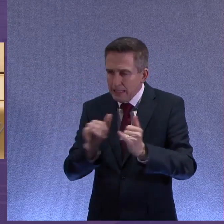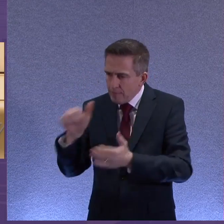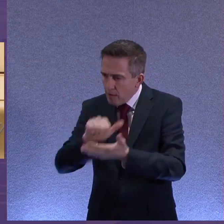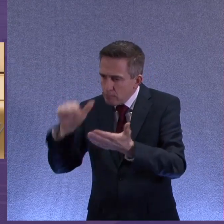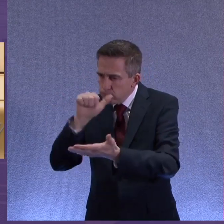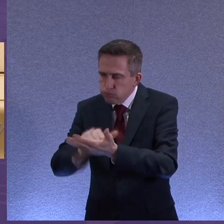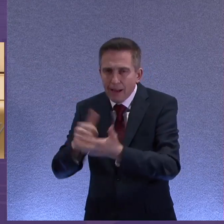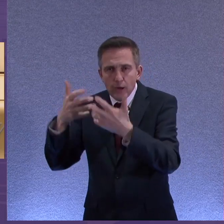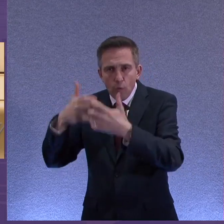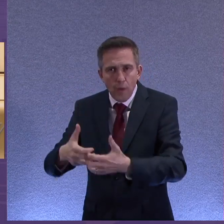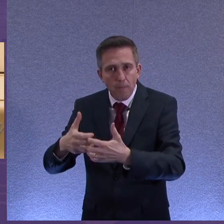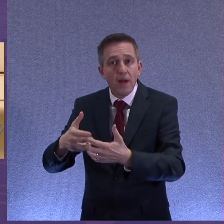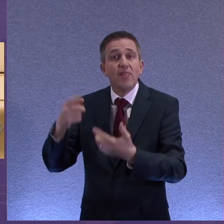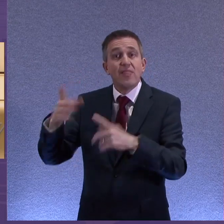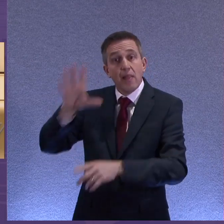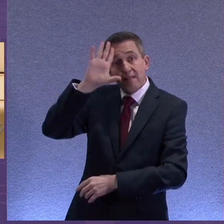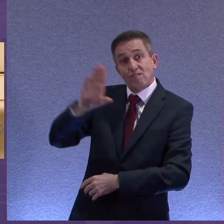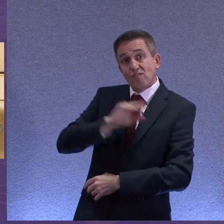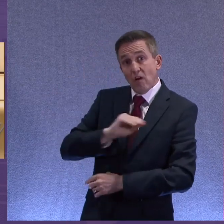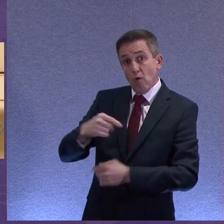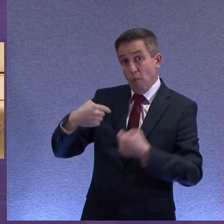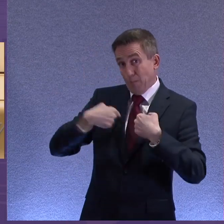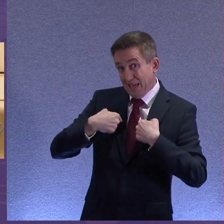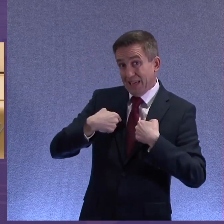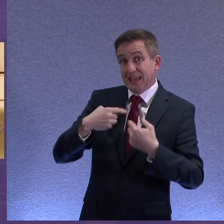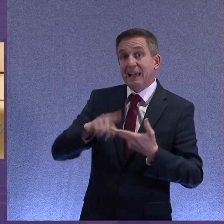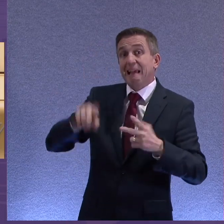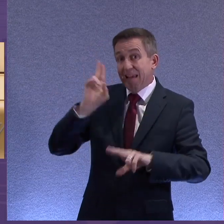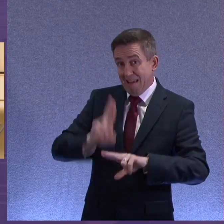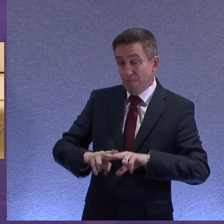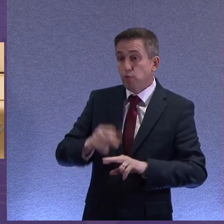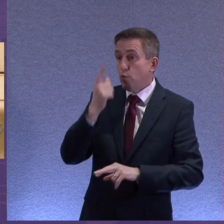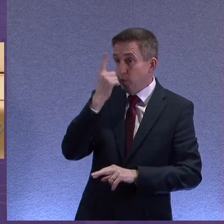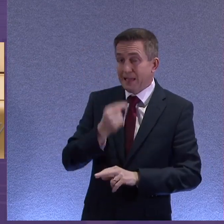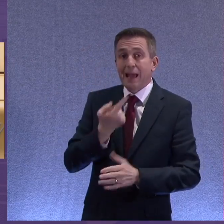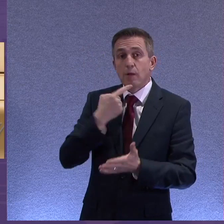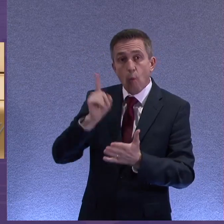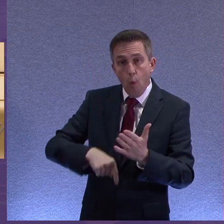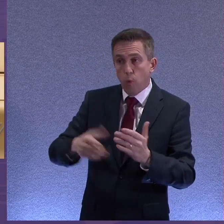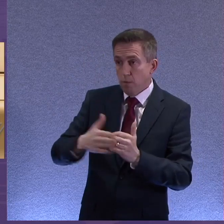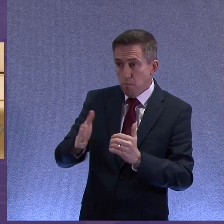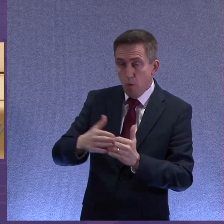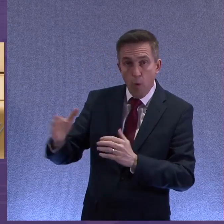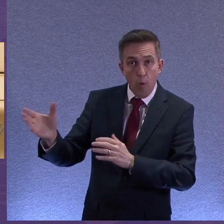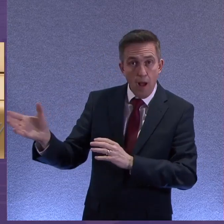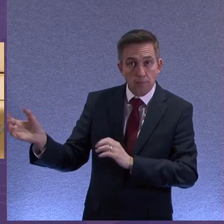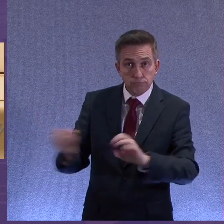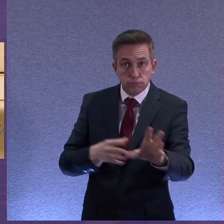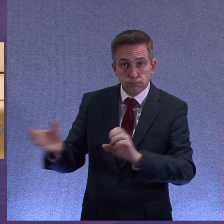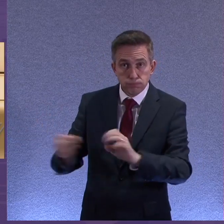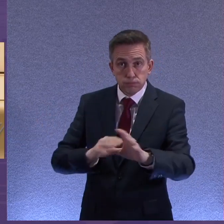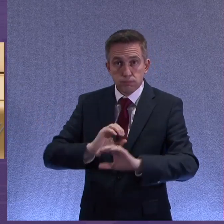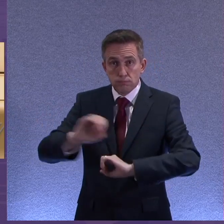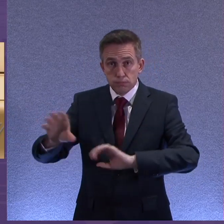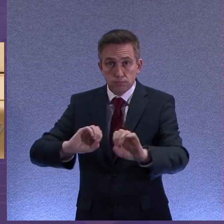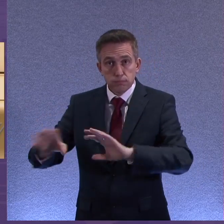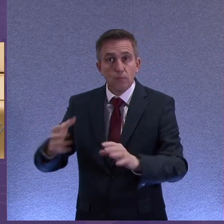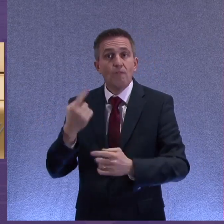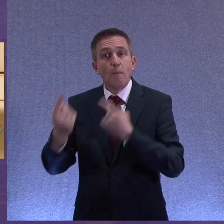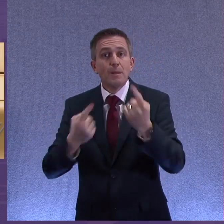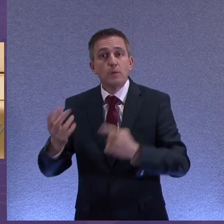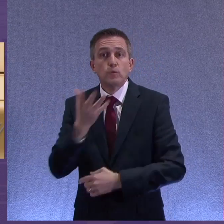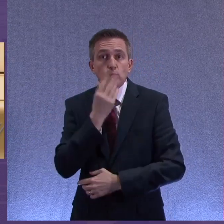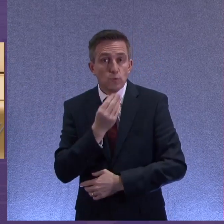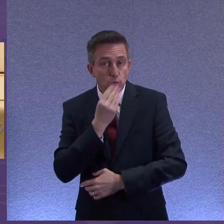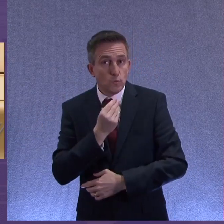me as the Health Secretary whether this is a genuine opportunity for us to very actively pursue. So that